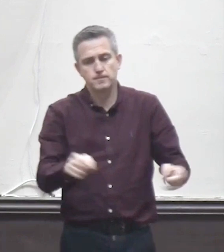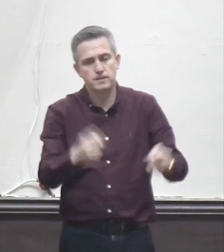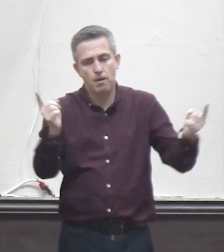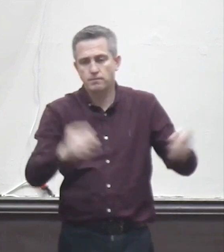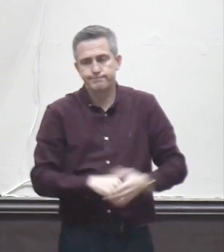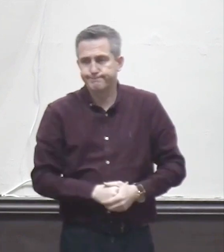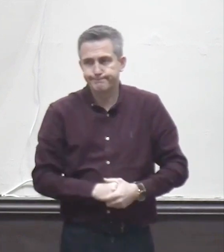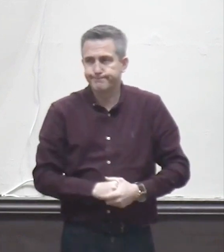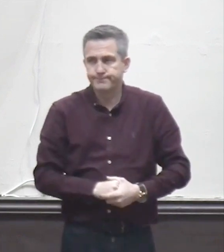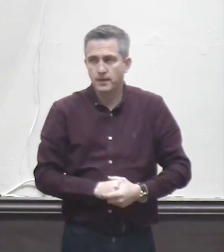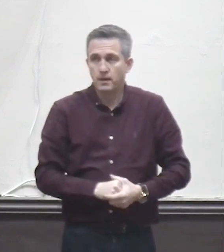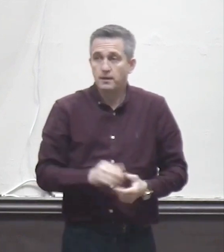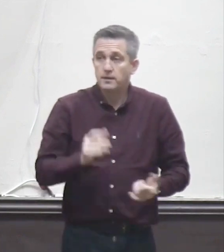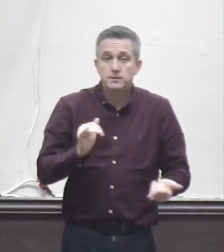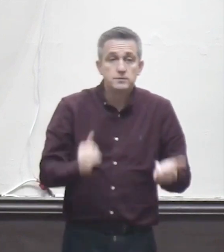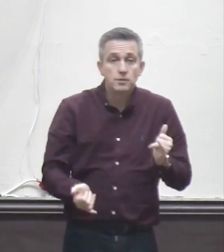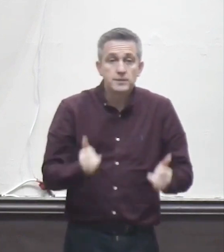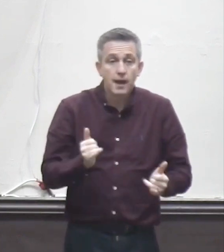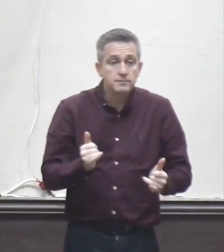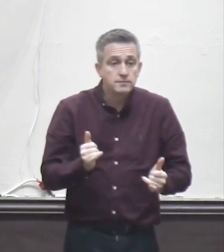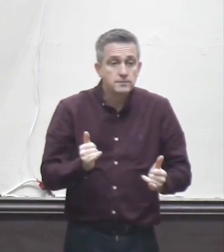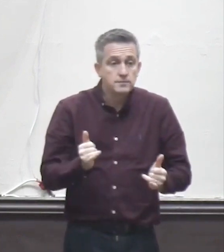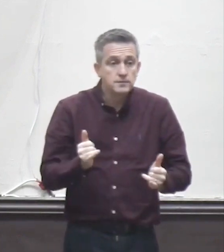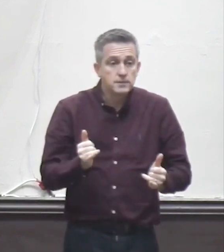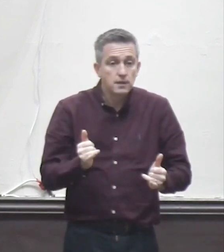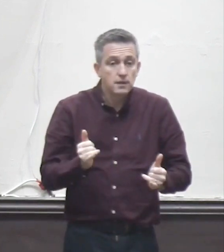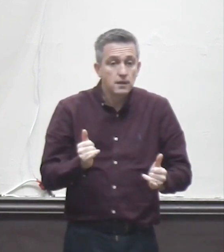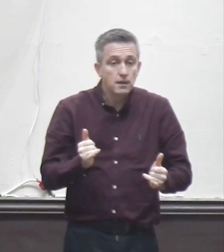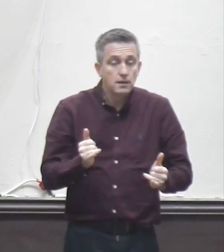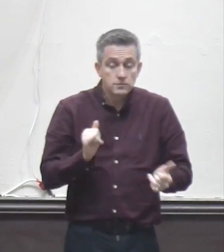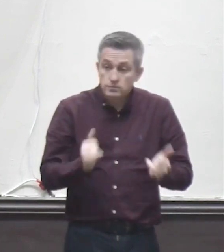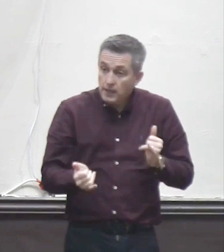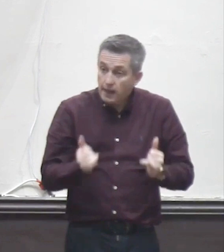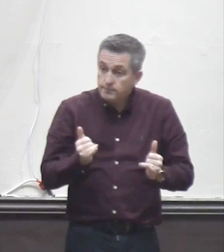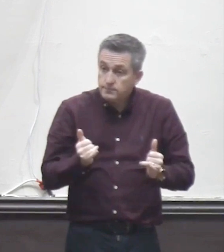Or sometimes what we do is that we call upon